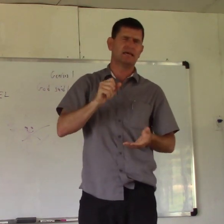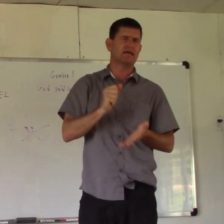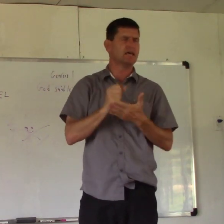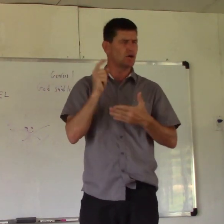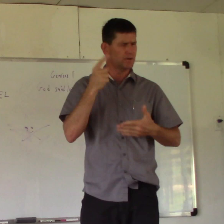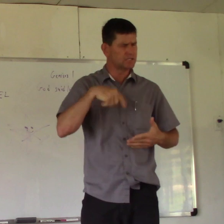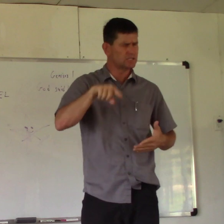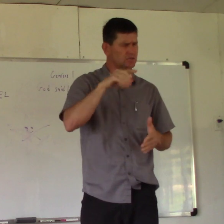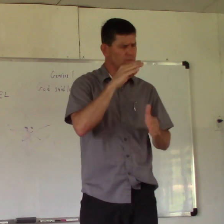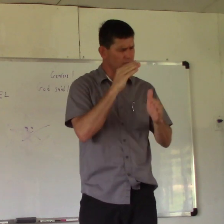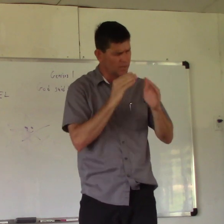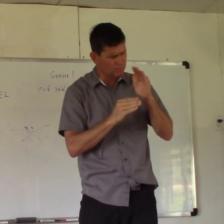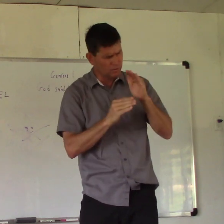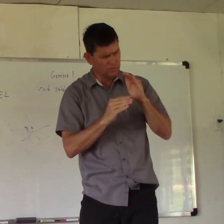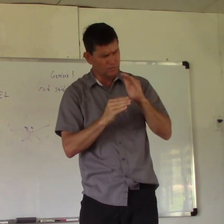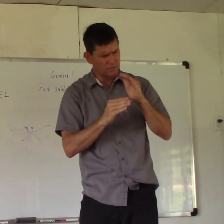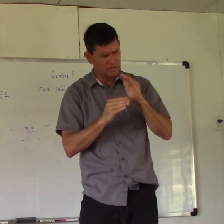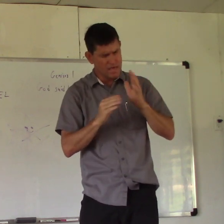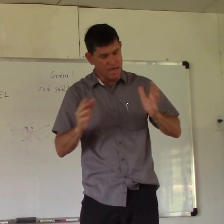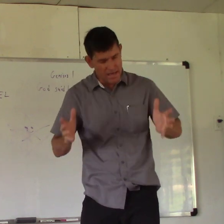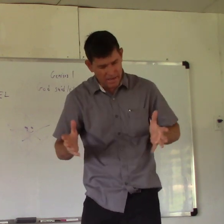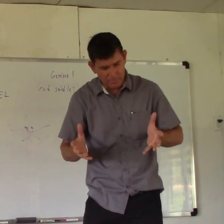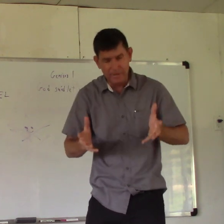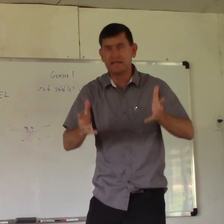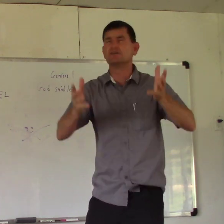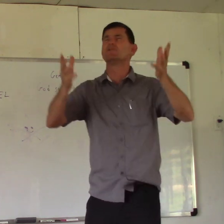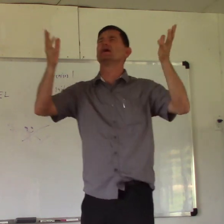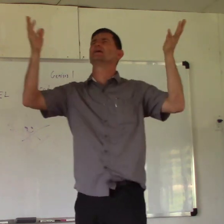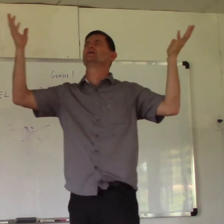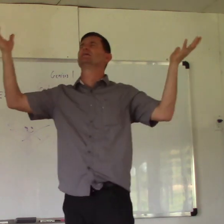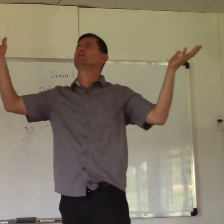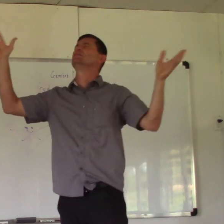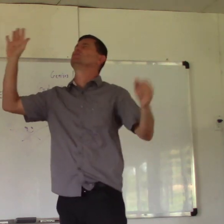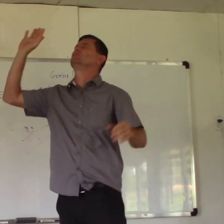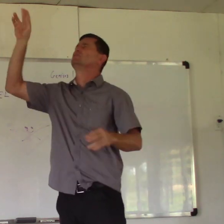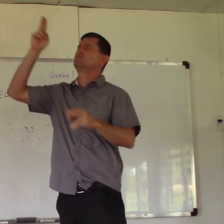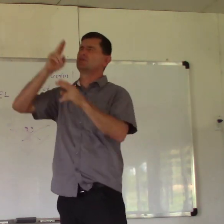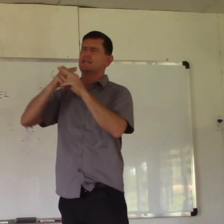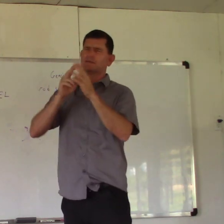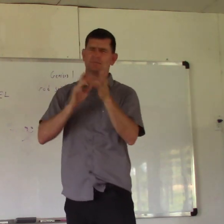Help us be humble. Magnify your name.